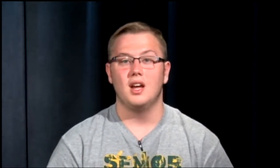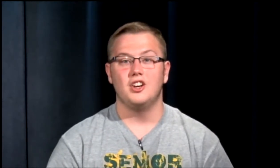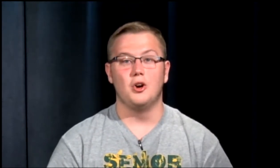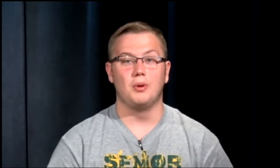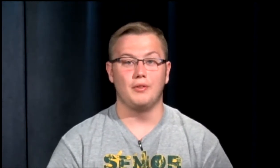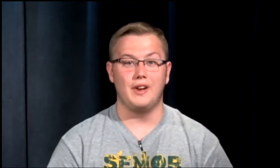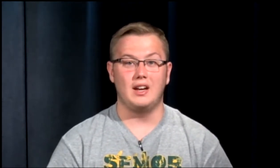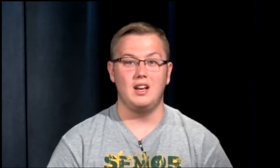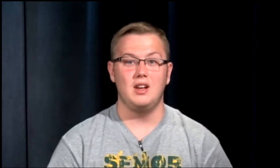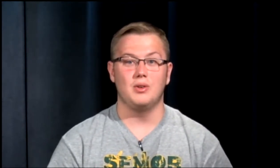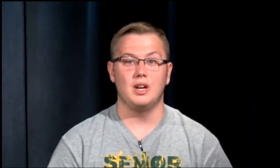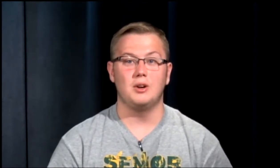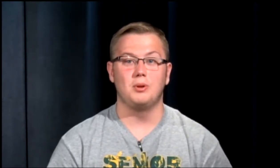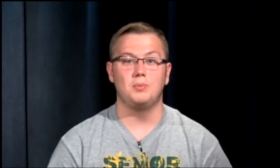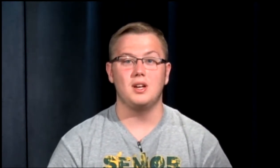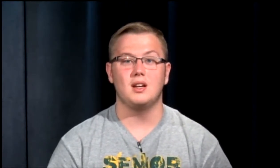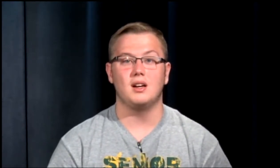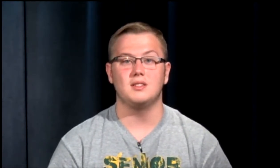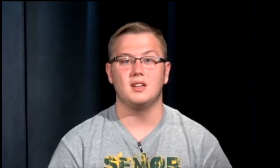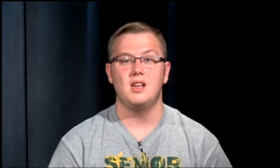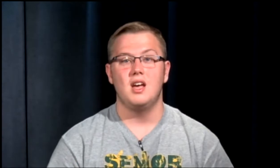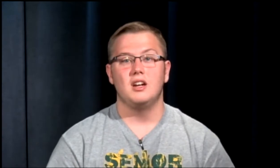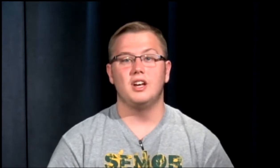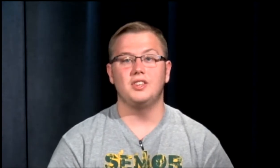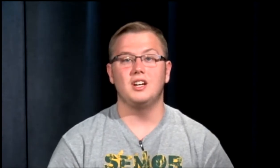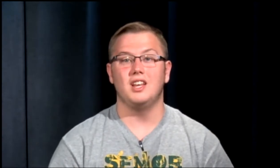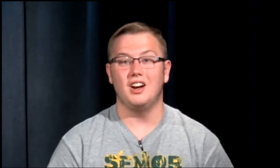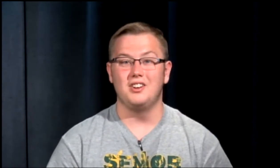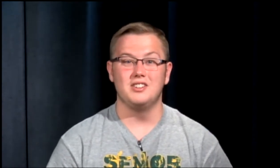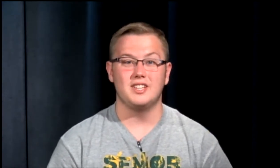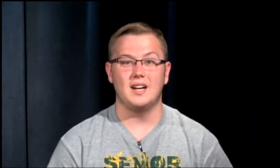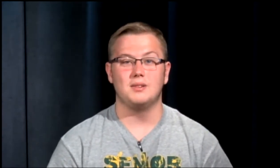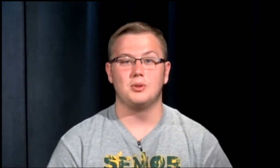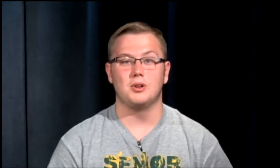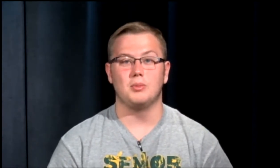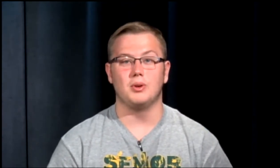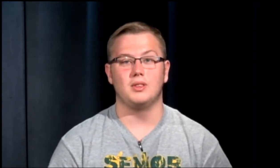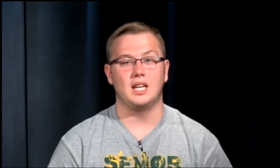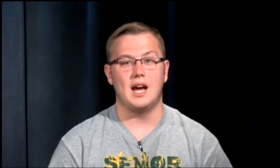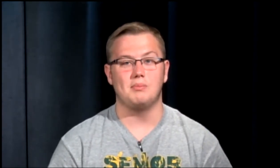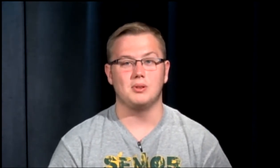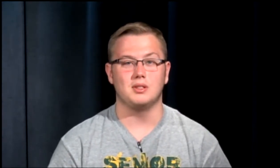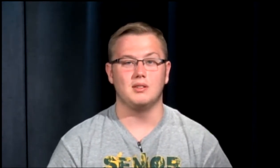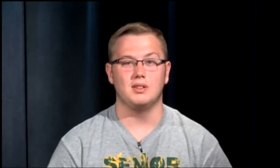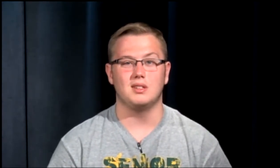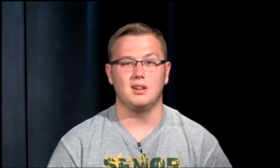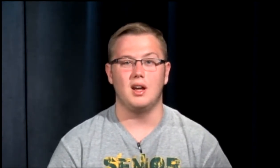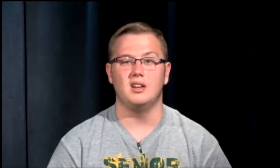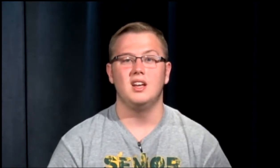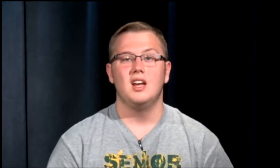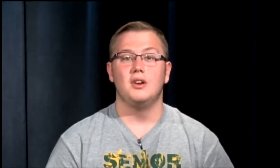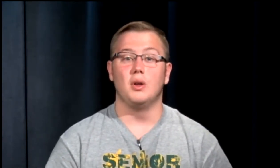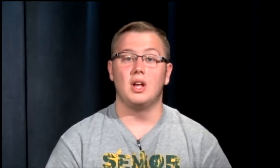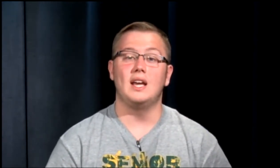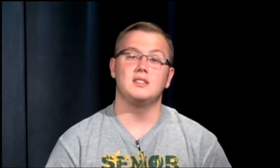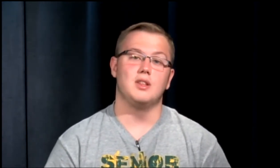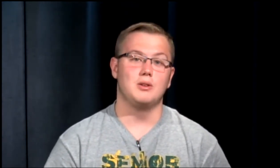no profanity or inappropriate content, nothing on the underside of the mortarboard, the cap portion that fits on your head, no lights, no